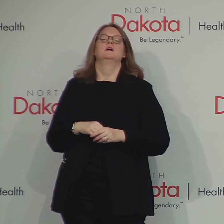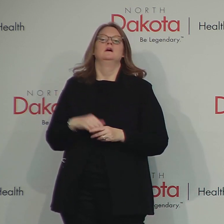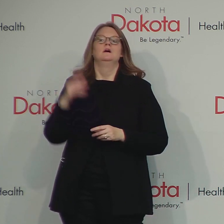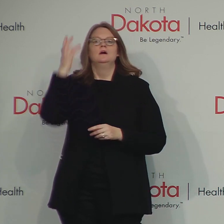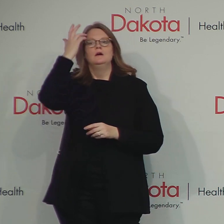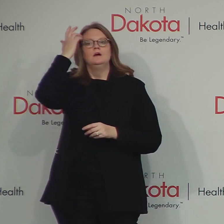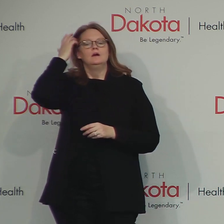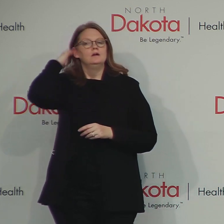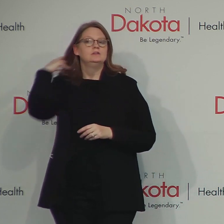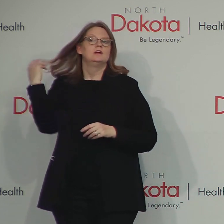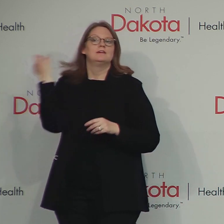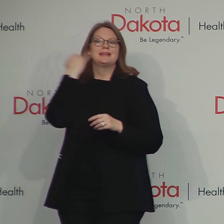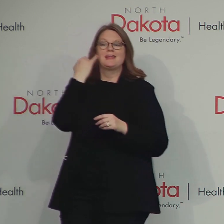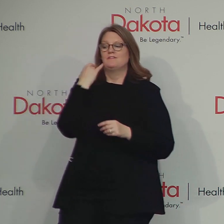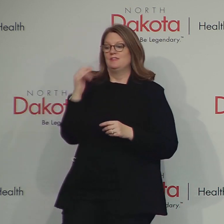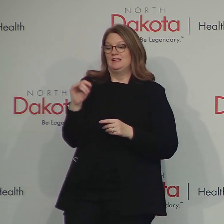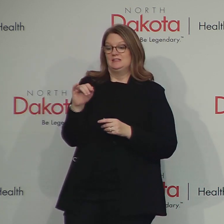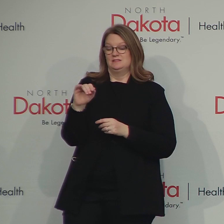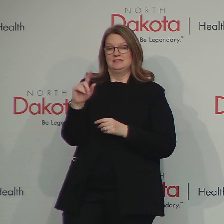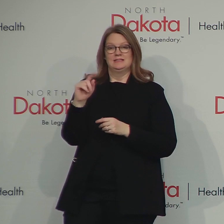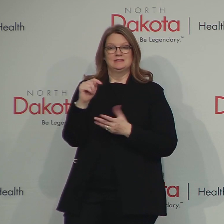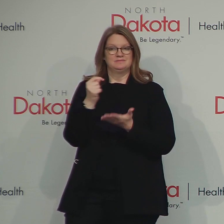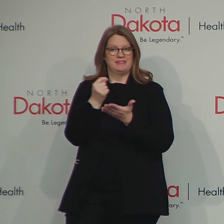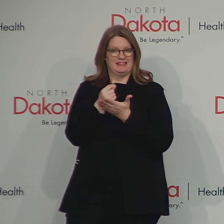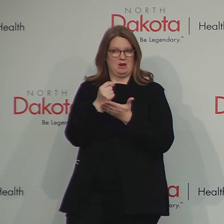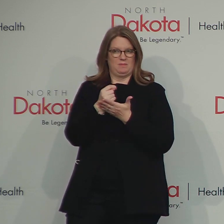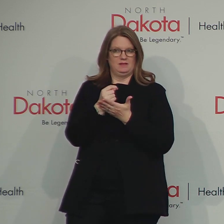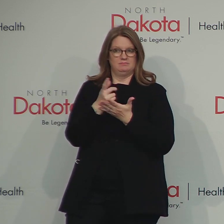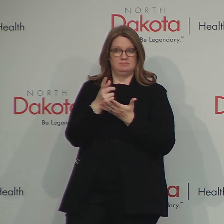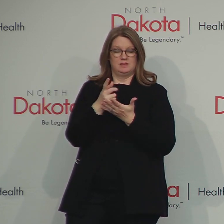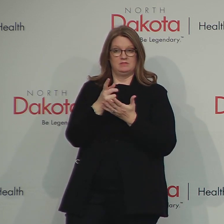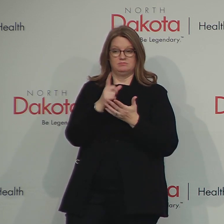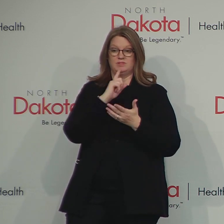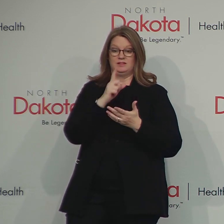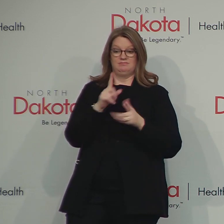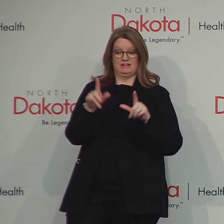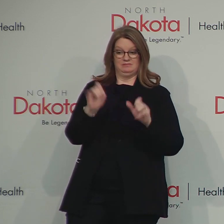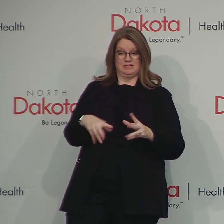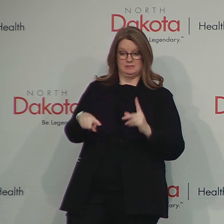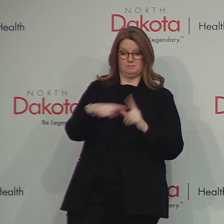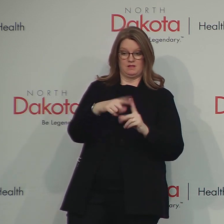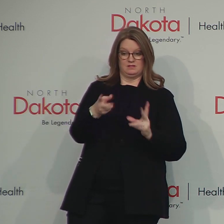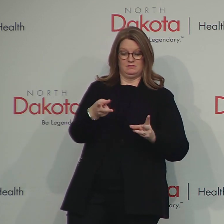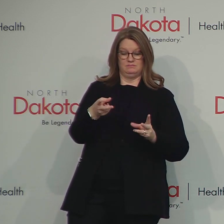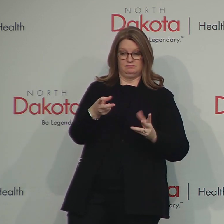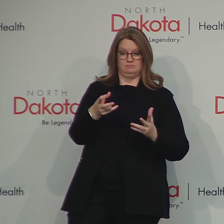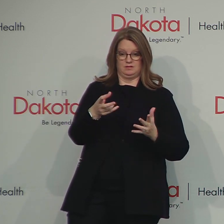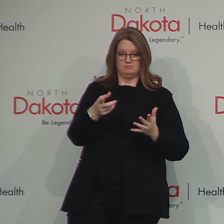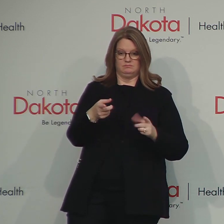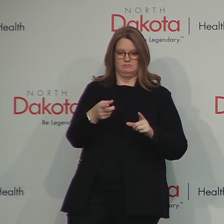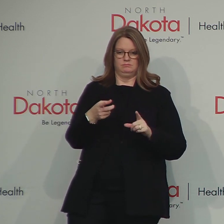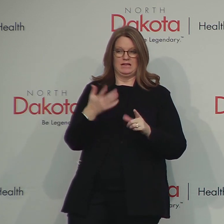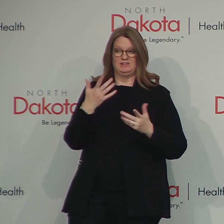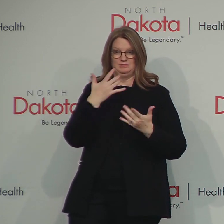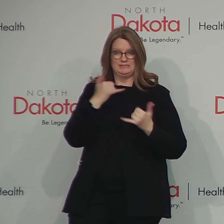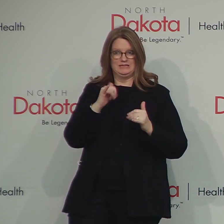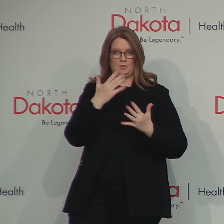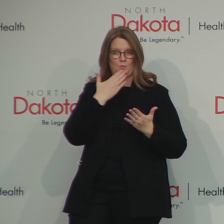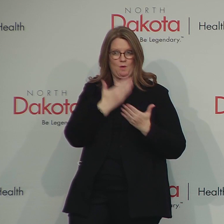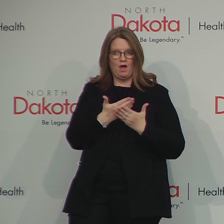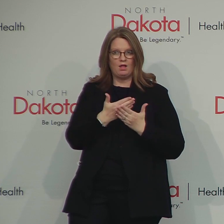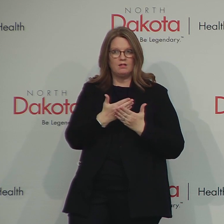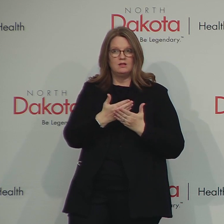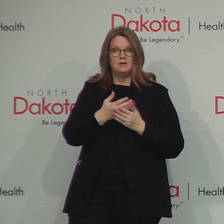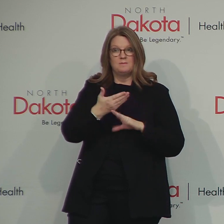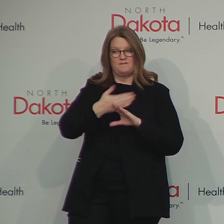they're administered early on, these, and early meaning after you test positive but you're still well, and long before you would ever hit